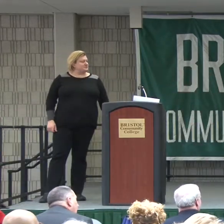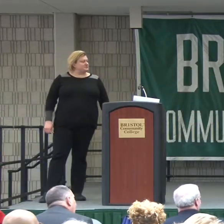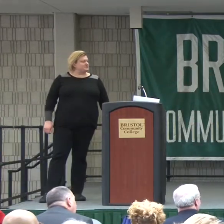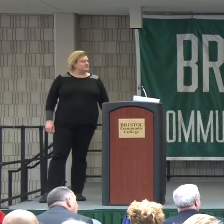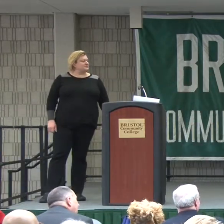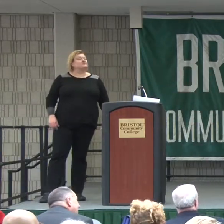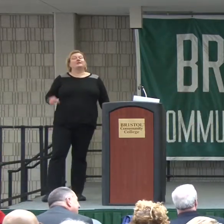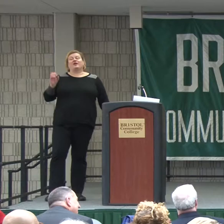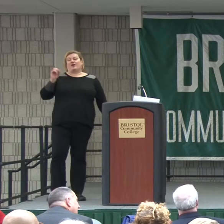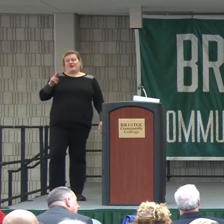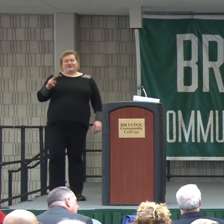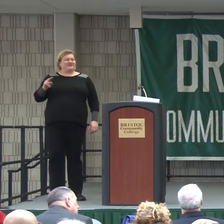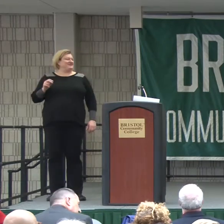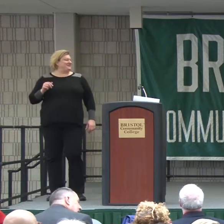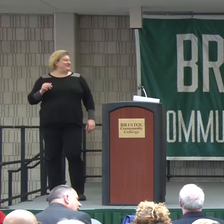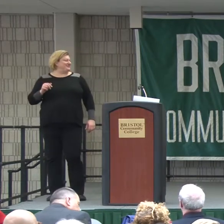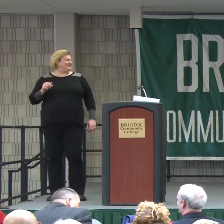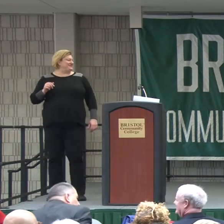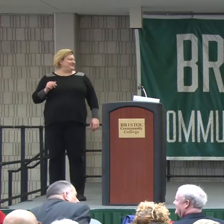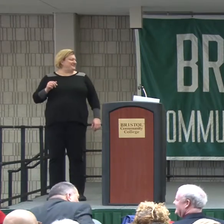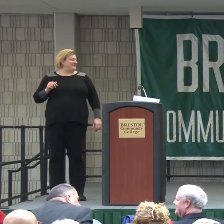Am I on? There check, I check. Am.